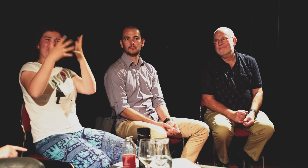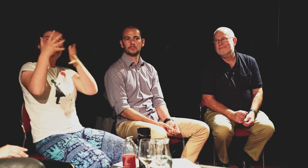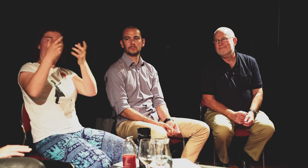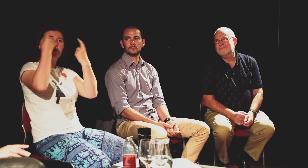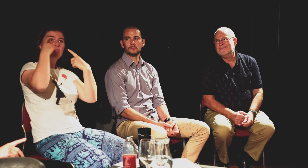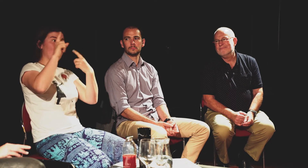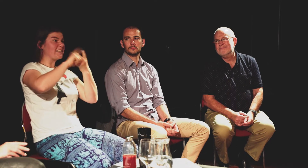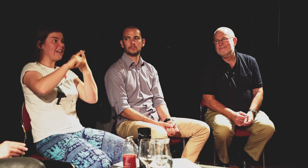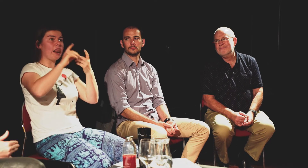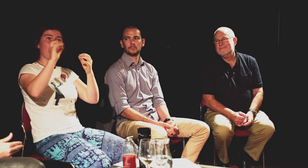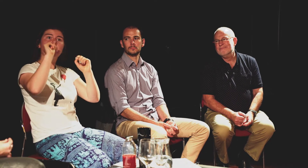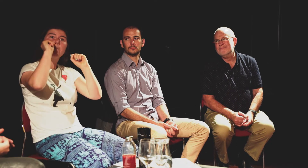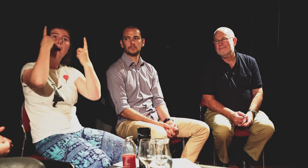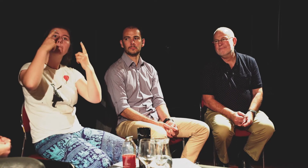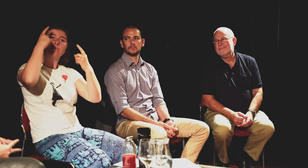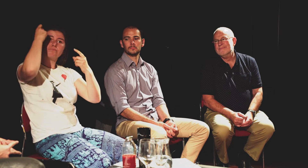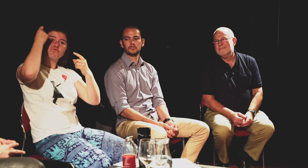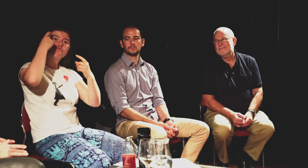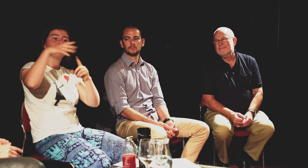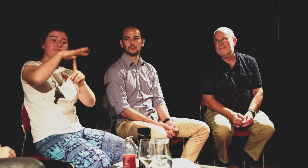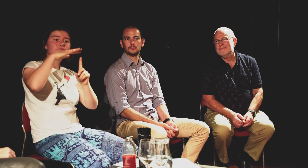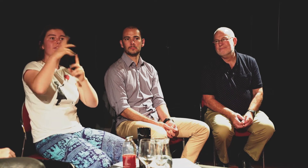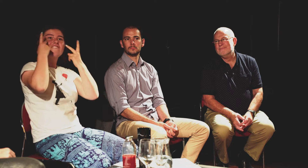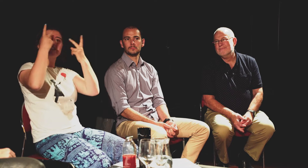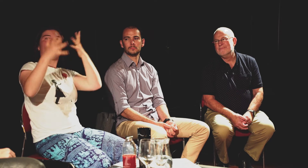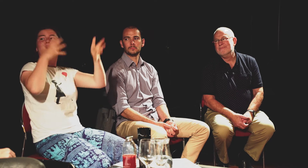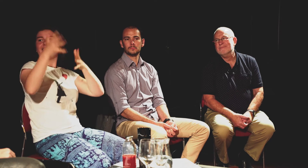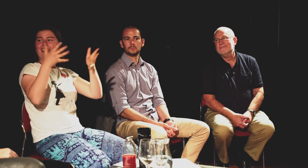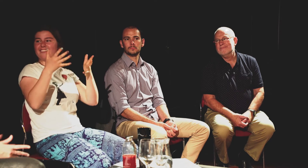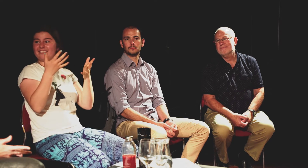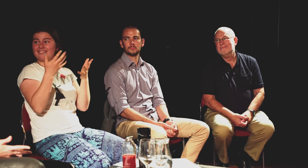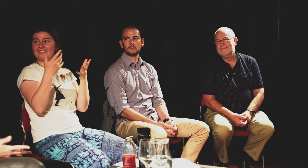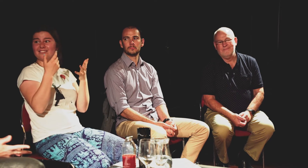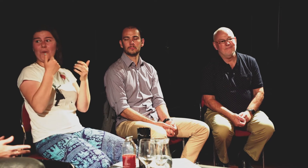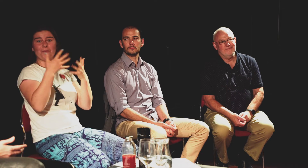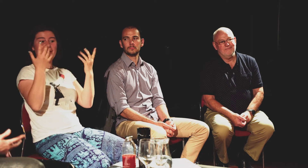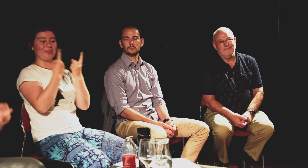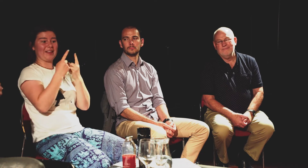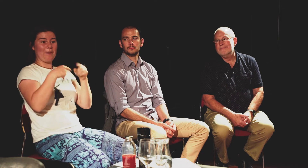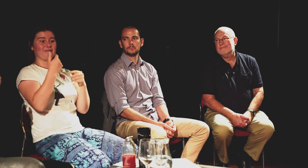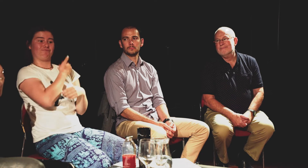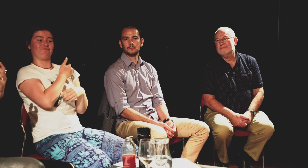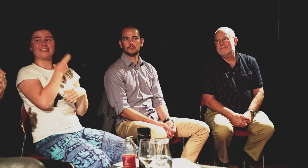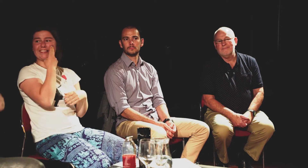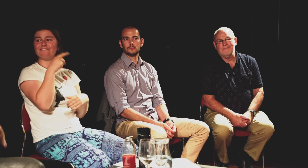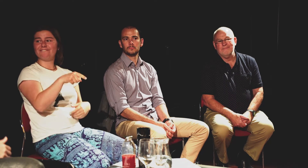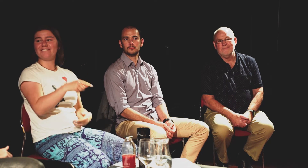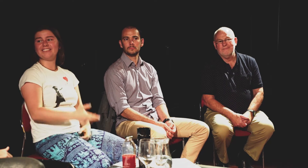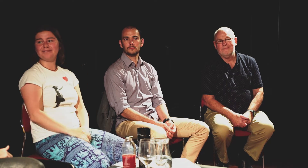us different sign language users, we understood what they were signing to us because they were communicating visually. And that's what I'm